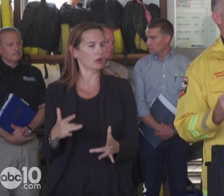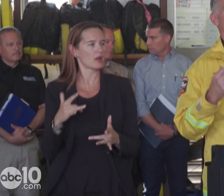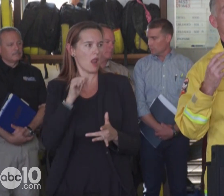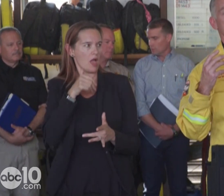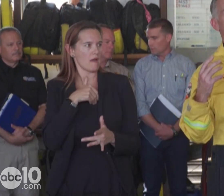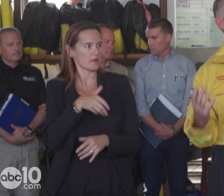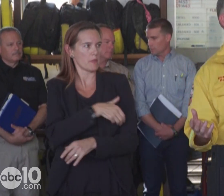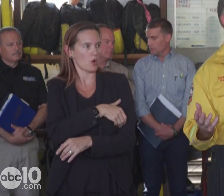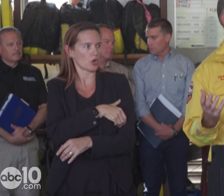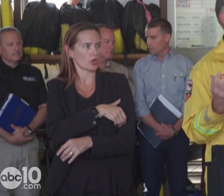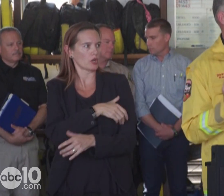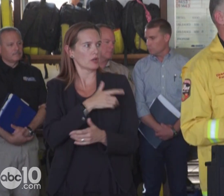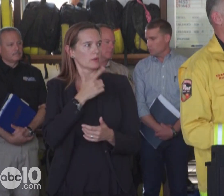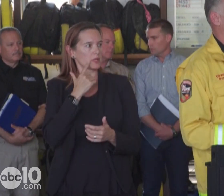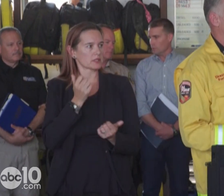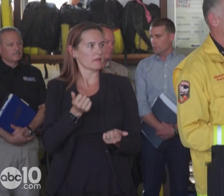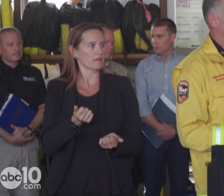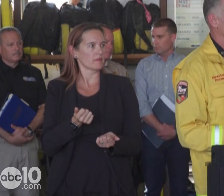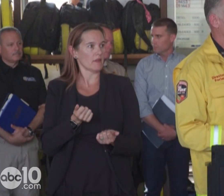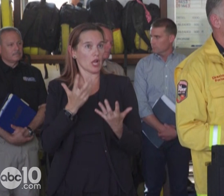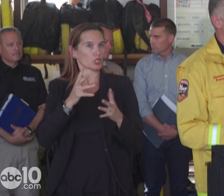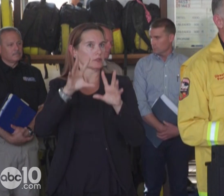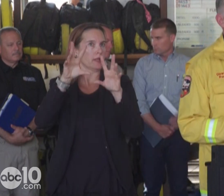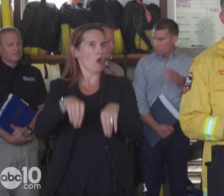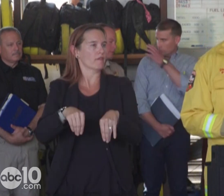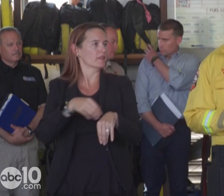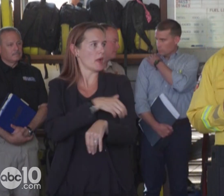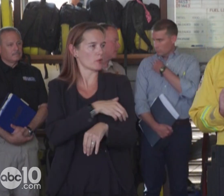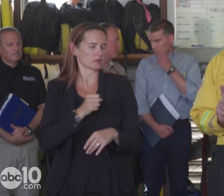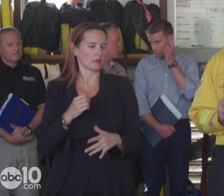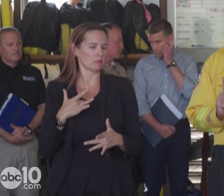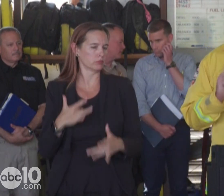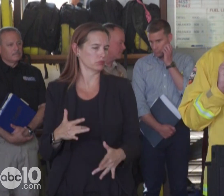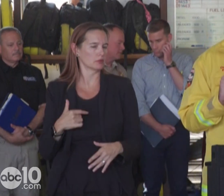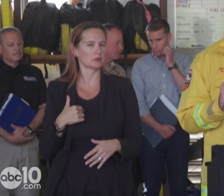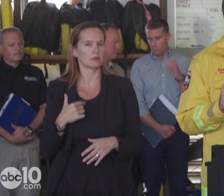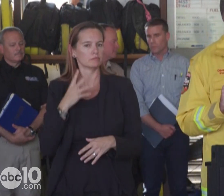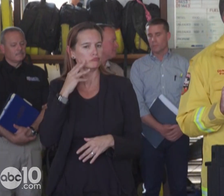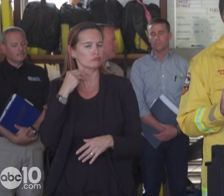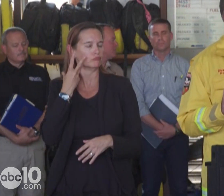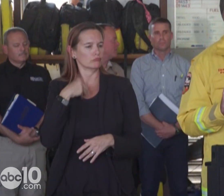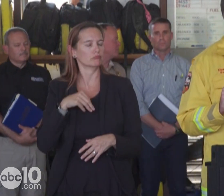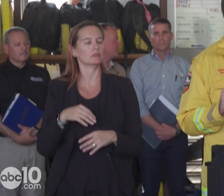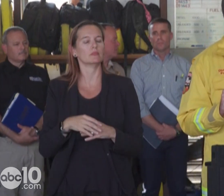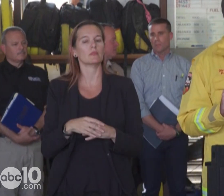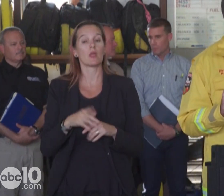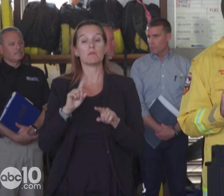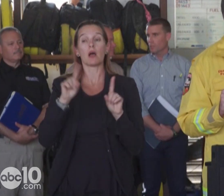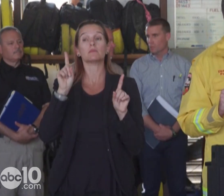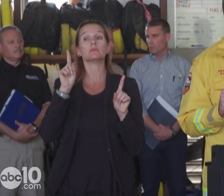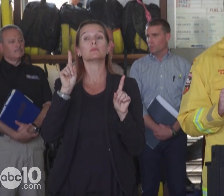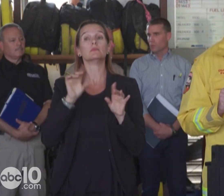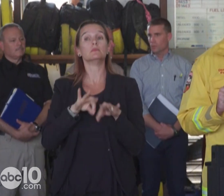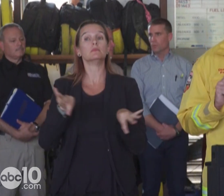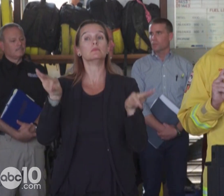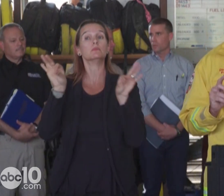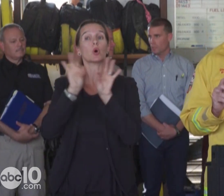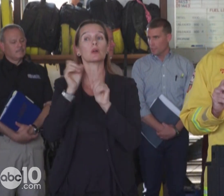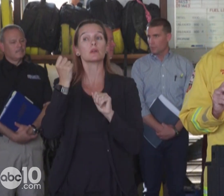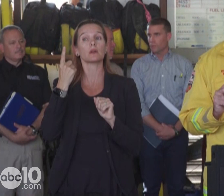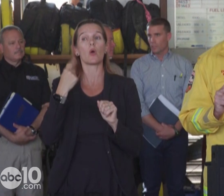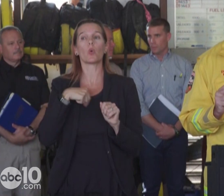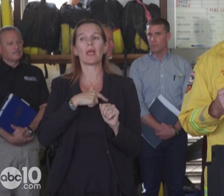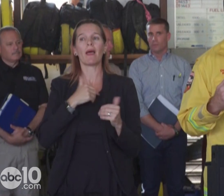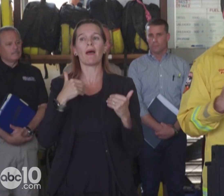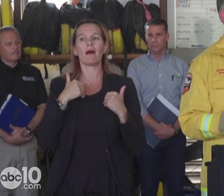power out because fires take out the power as well. There is something that's important to know, though. We have